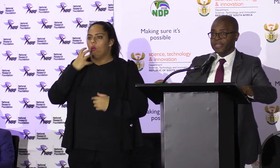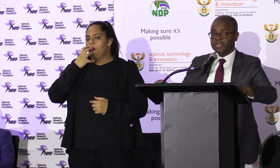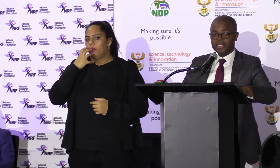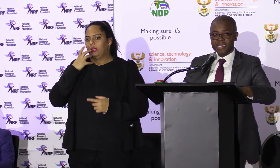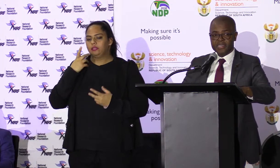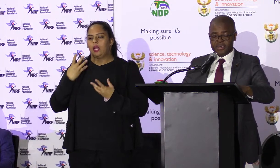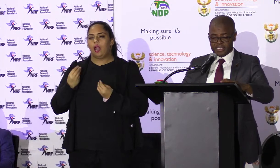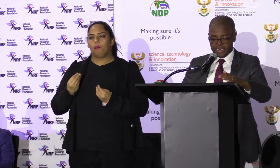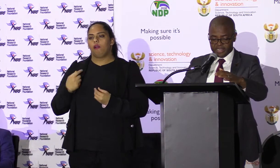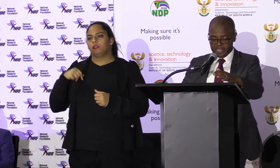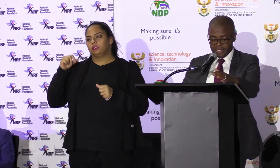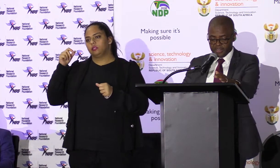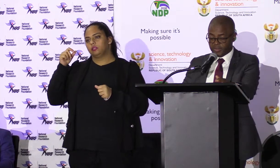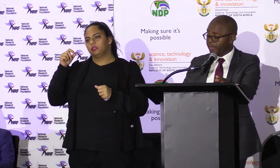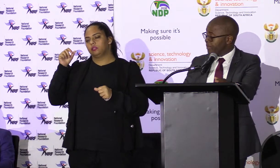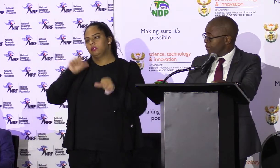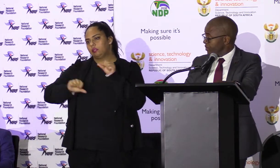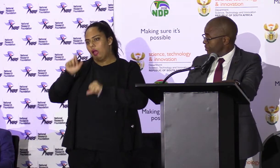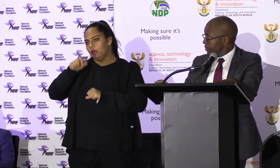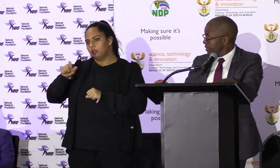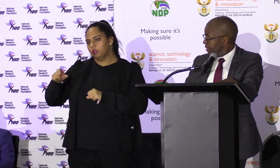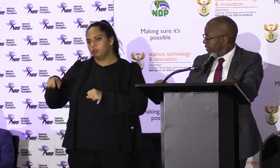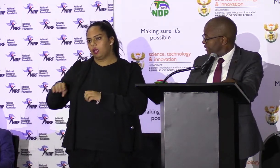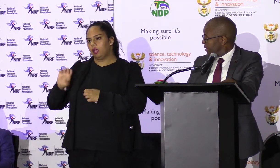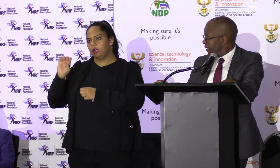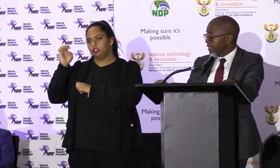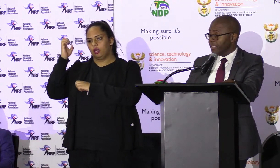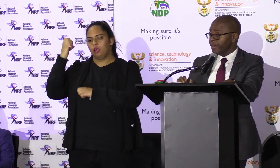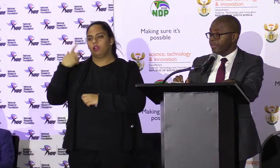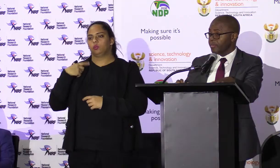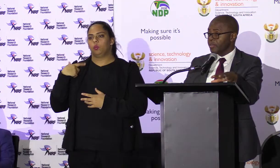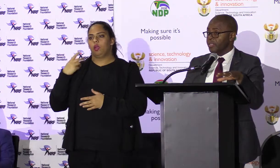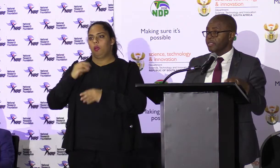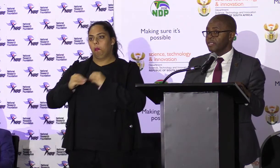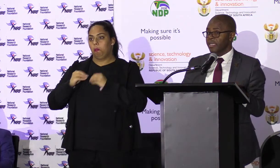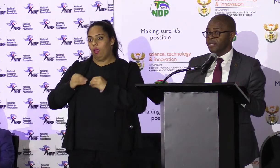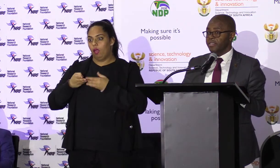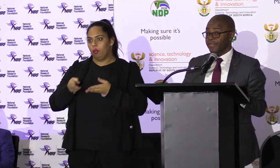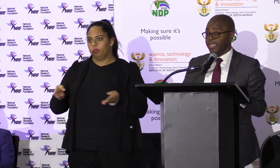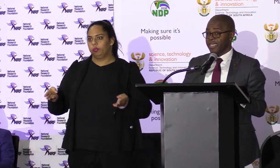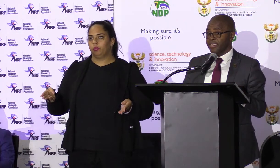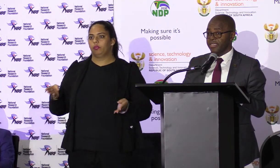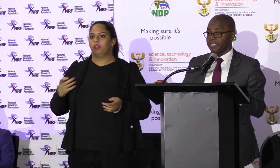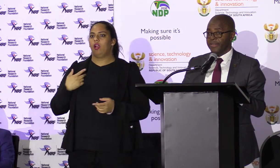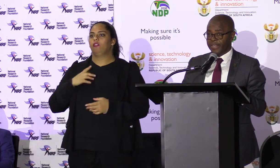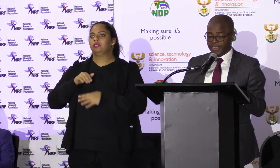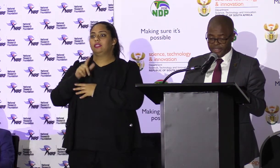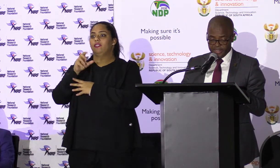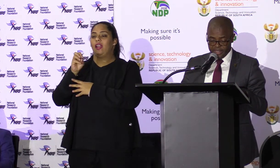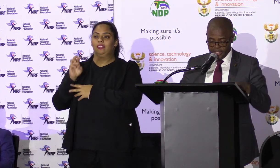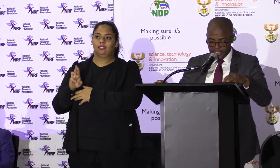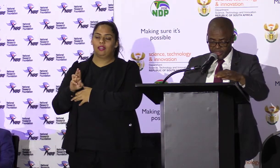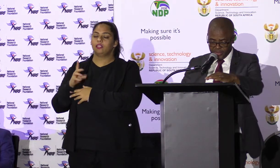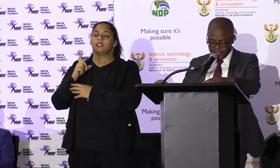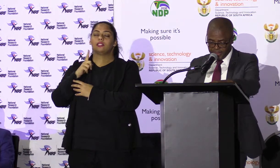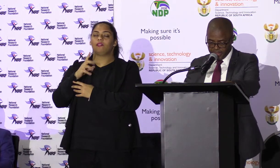of scientists and engineers who have been produced here, almost 700